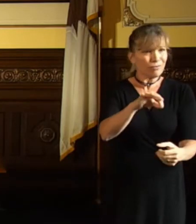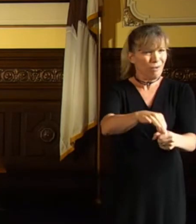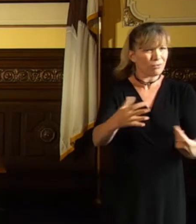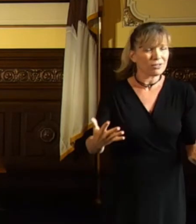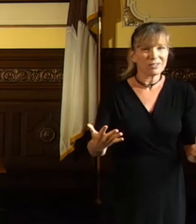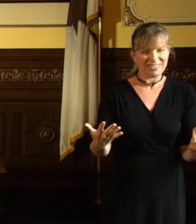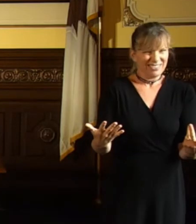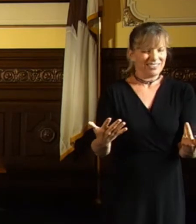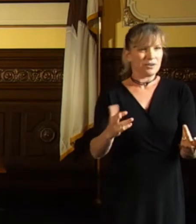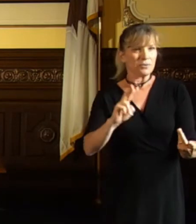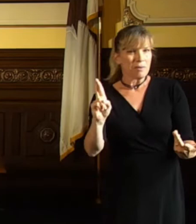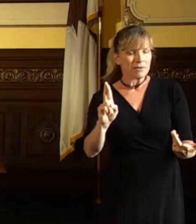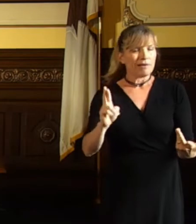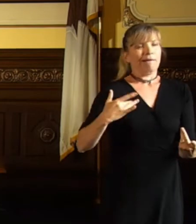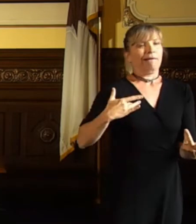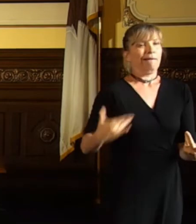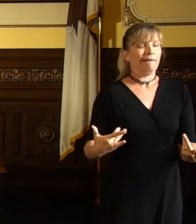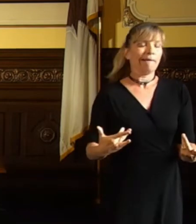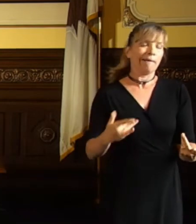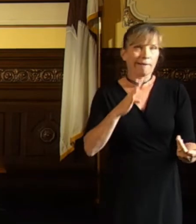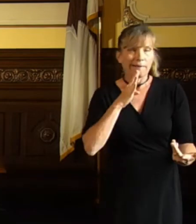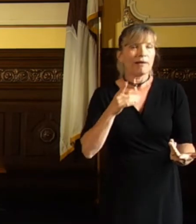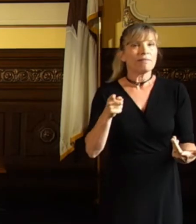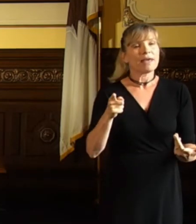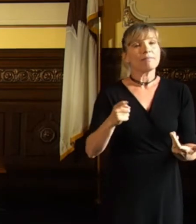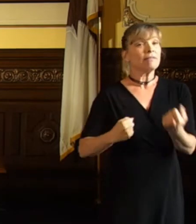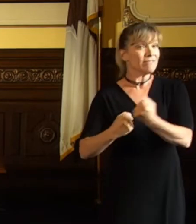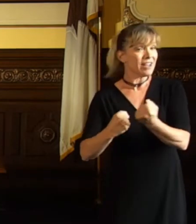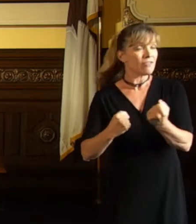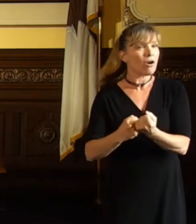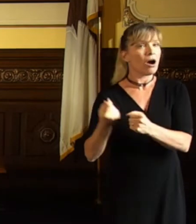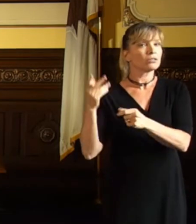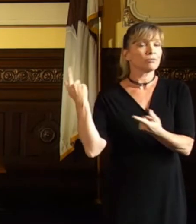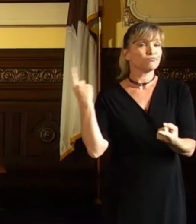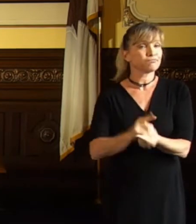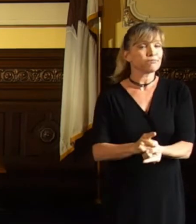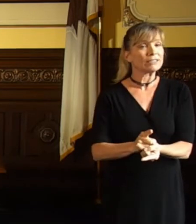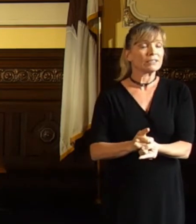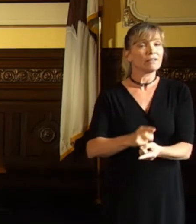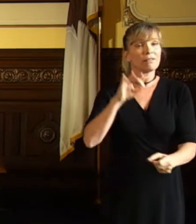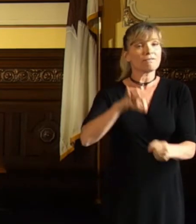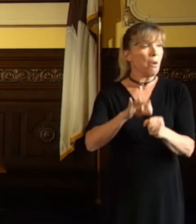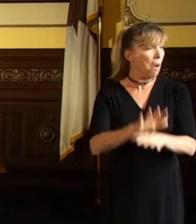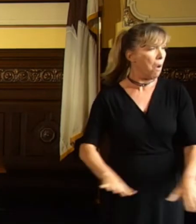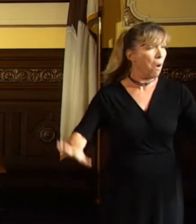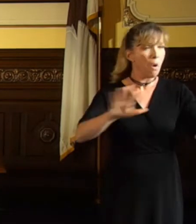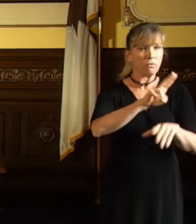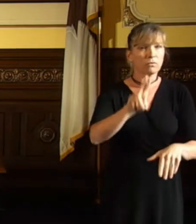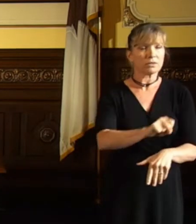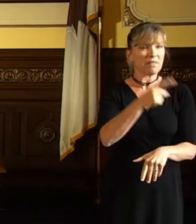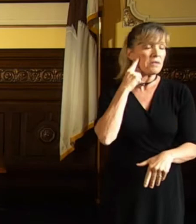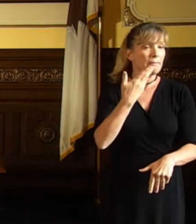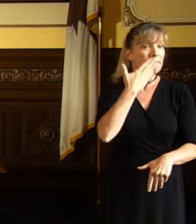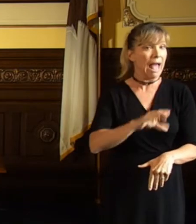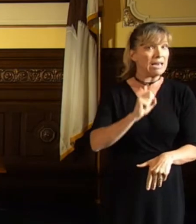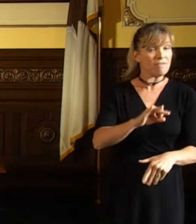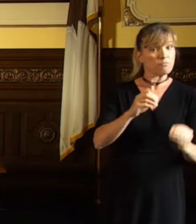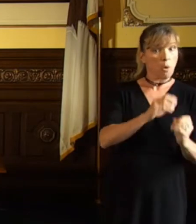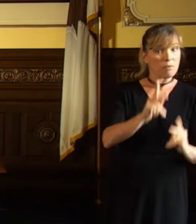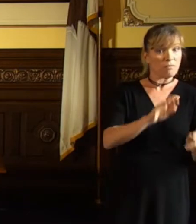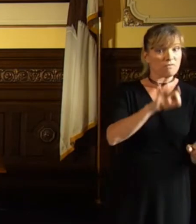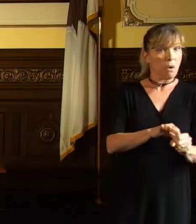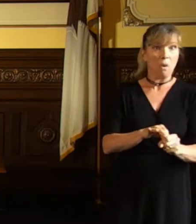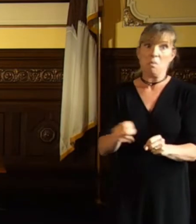vote. Republicans, generally speaking, have been in favor of suppressing the vote all across the nation. They think it's bad for them if more people